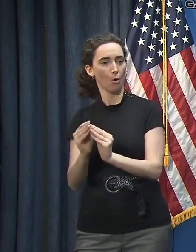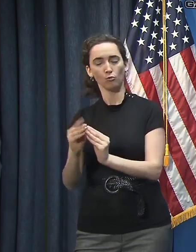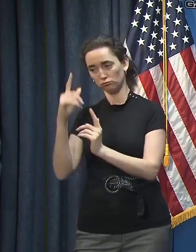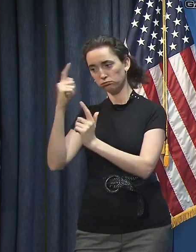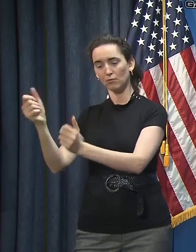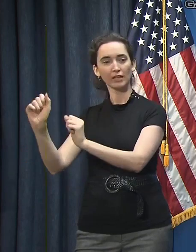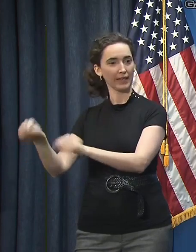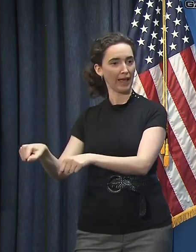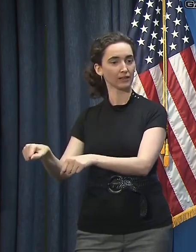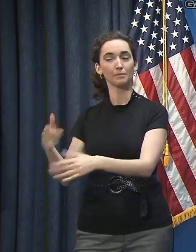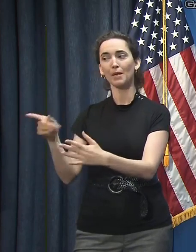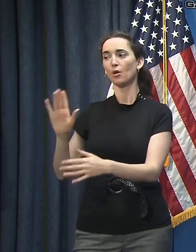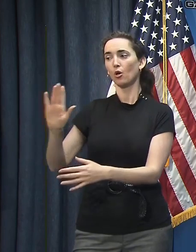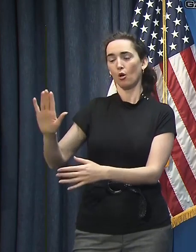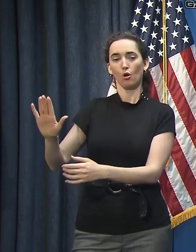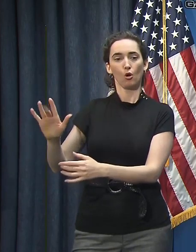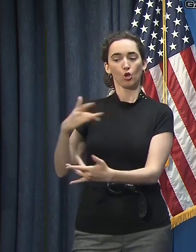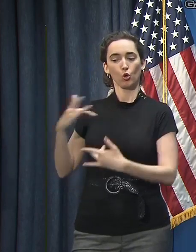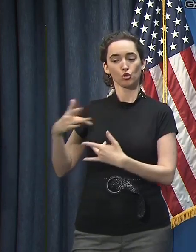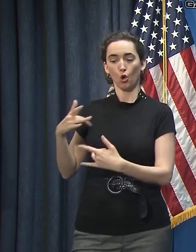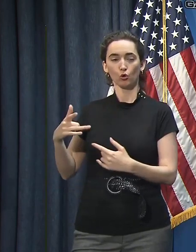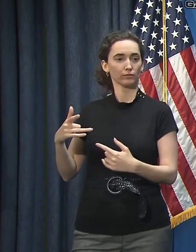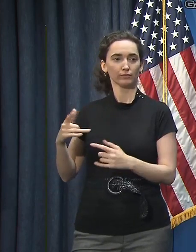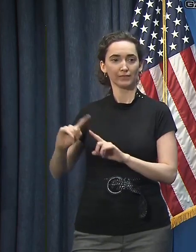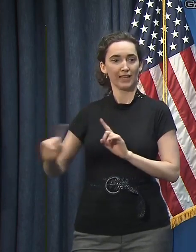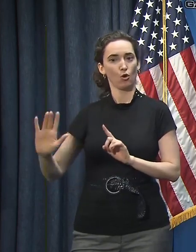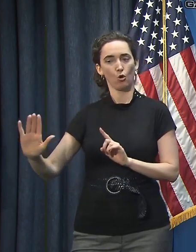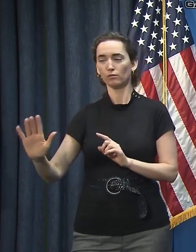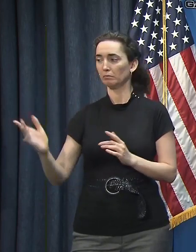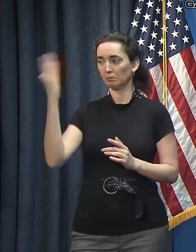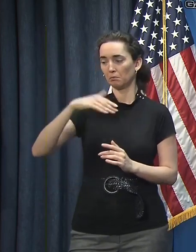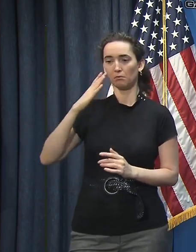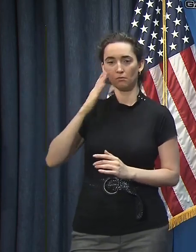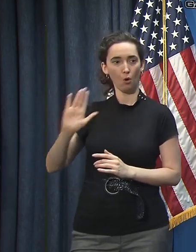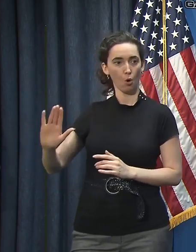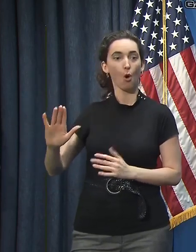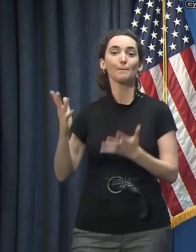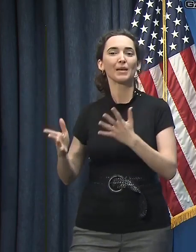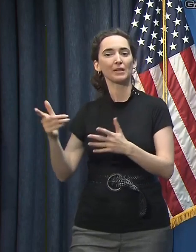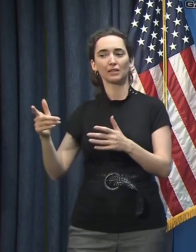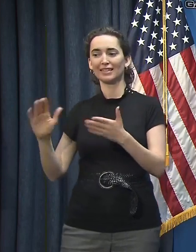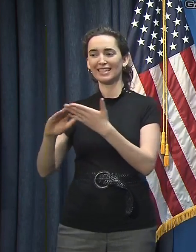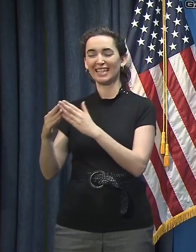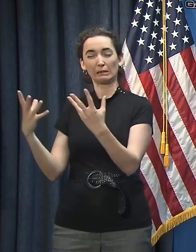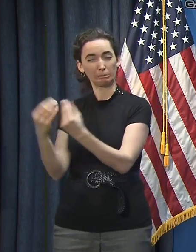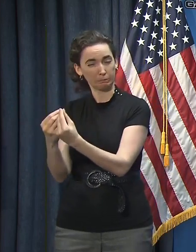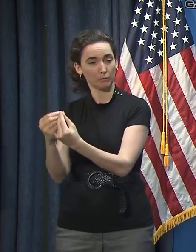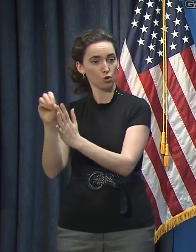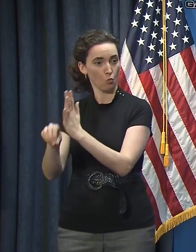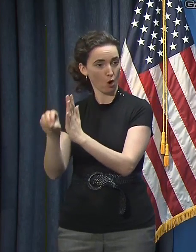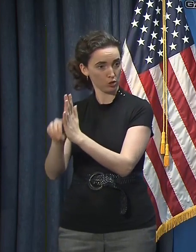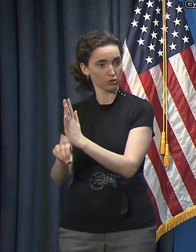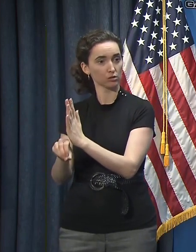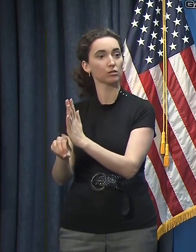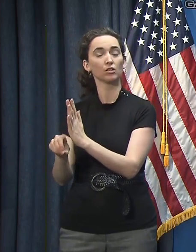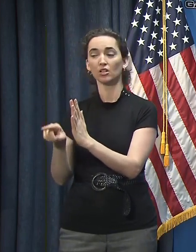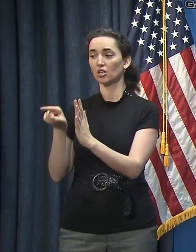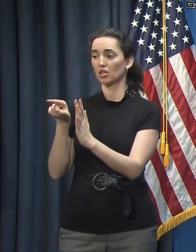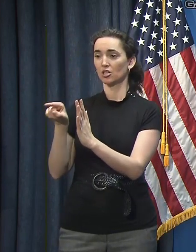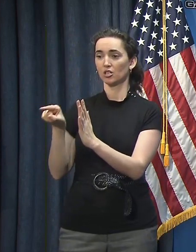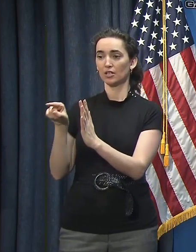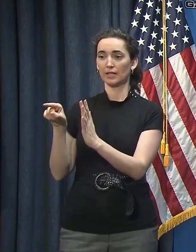And so she may have particular concerns that I'm not aware of, or it may just be the urban nature of New Orleans and how, and